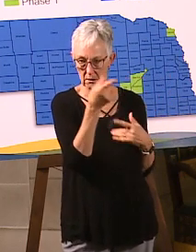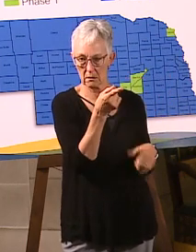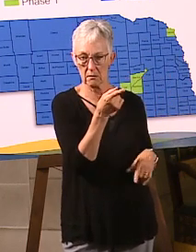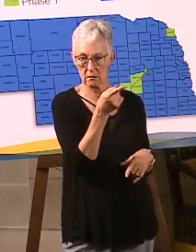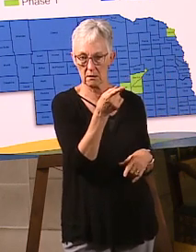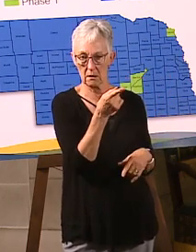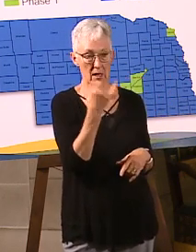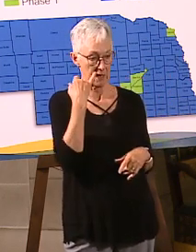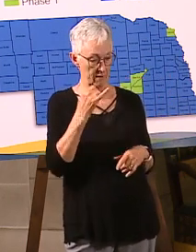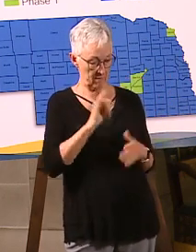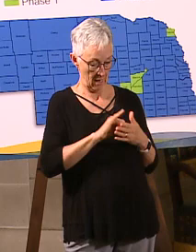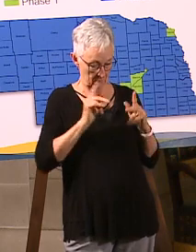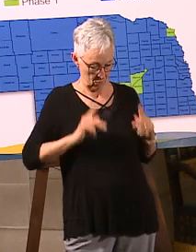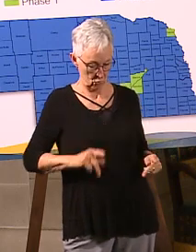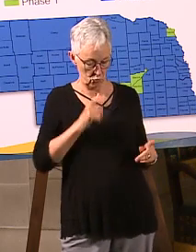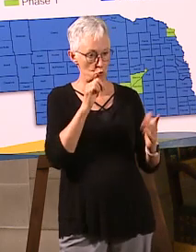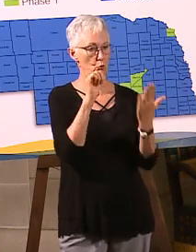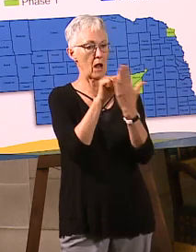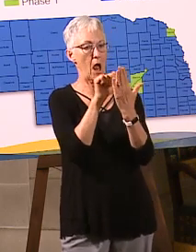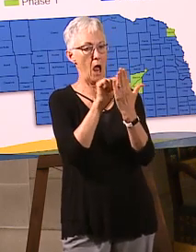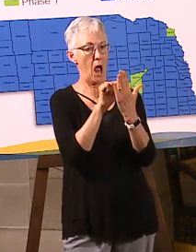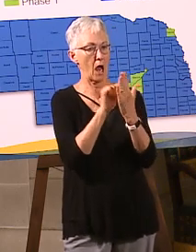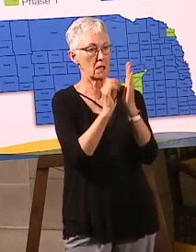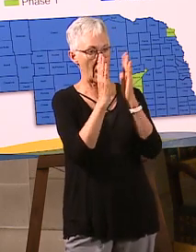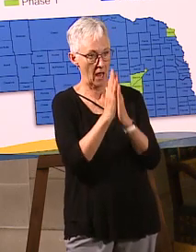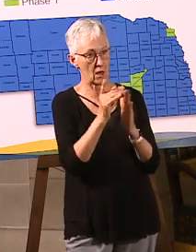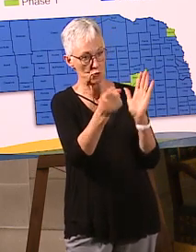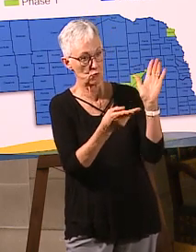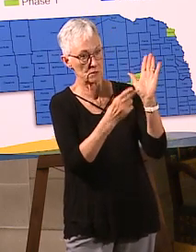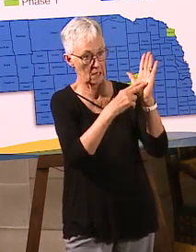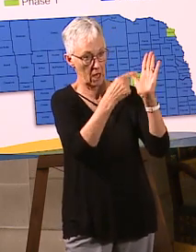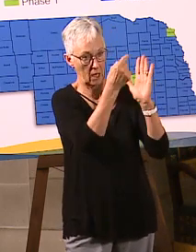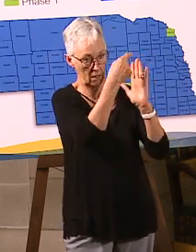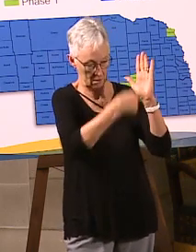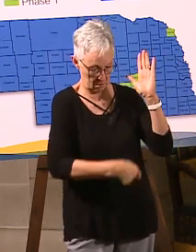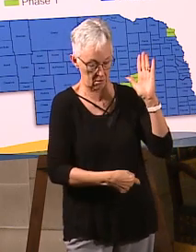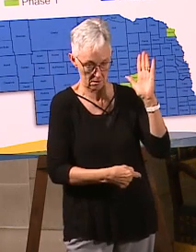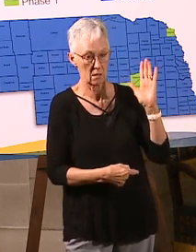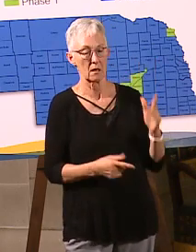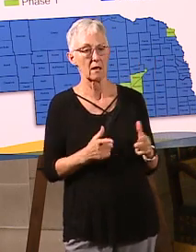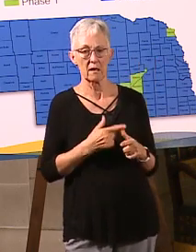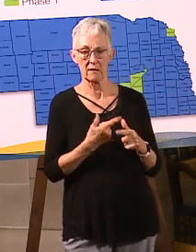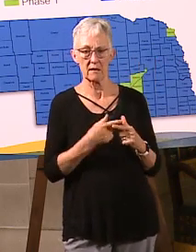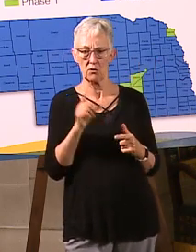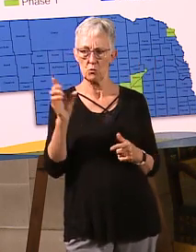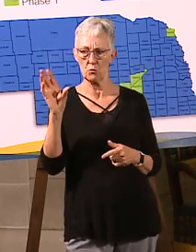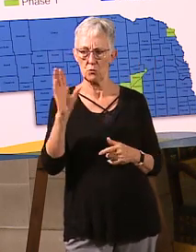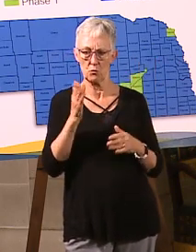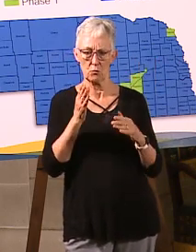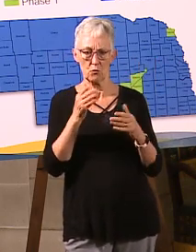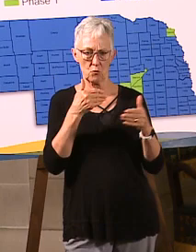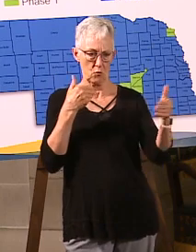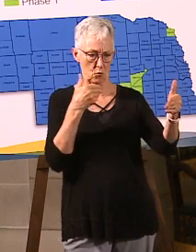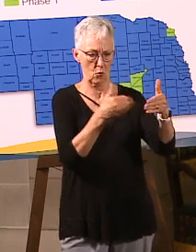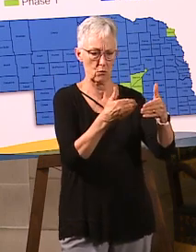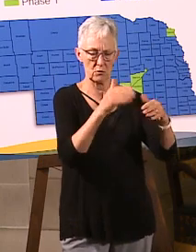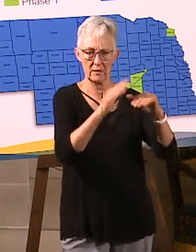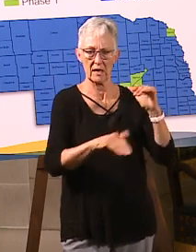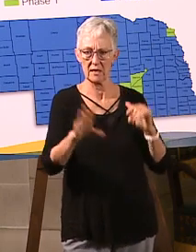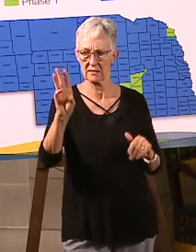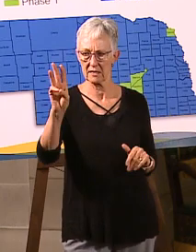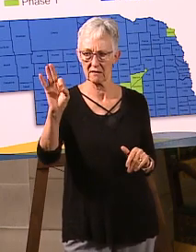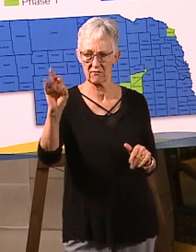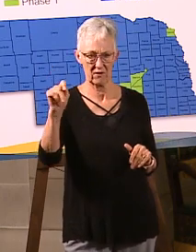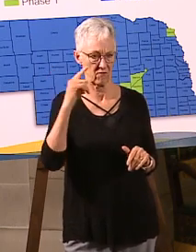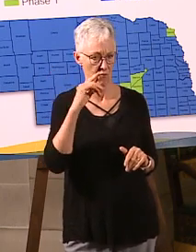do, right? So that'll be something that will be considered a close contact if they're within 6 feet of you for over that 10 minutes long. So, and